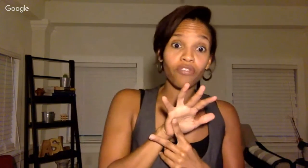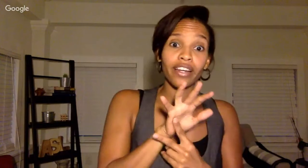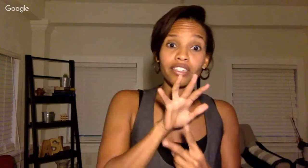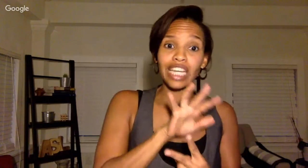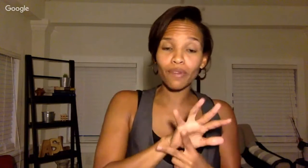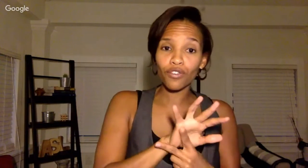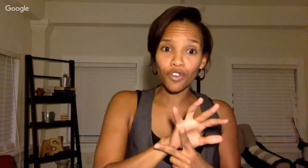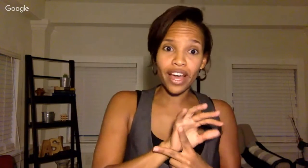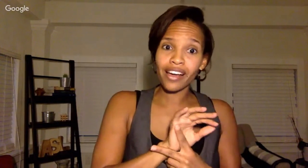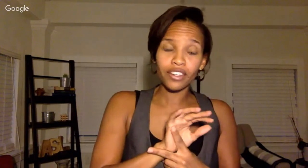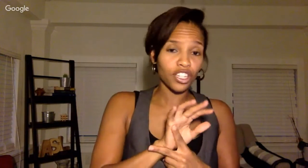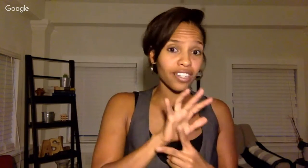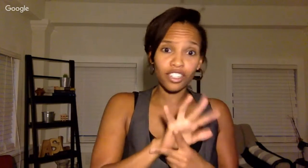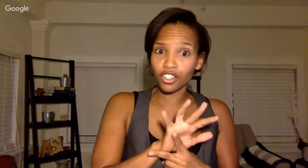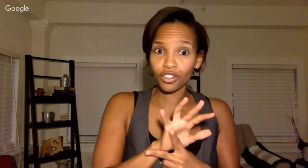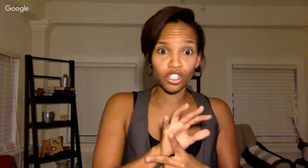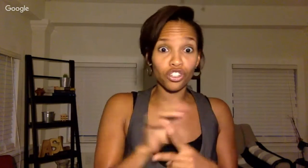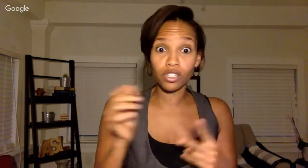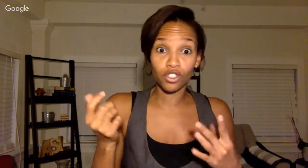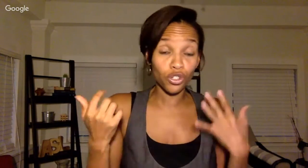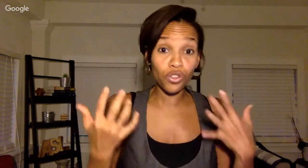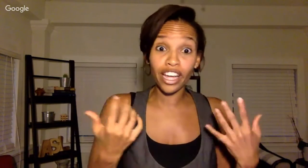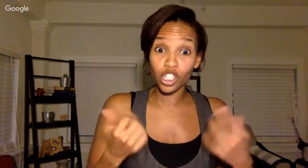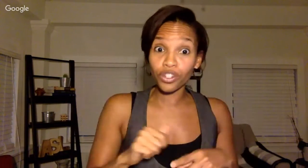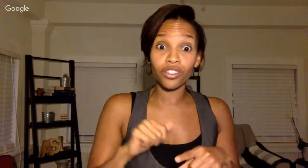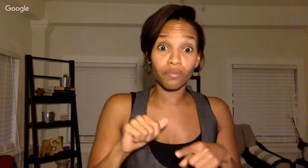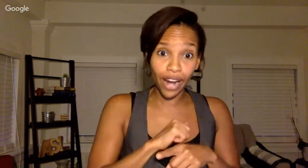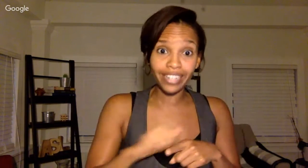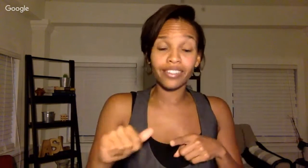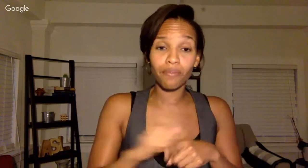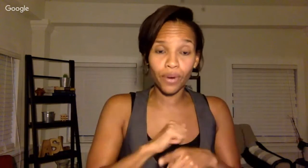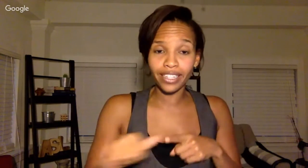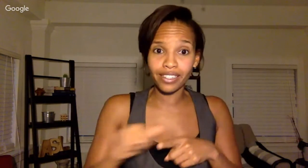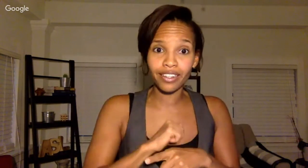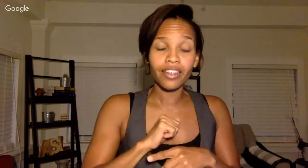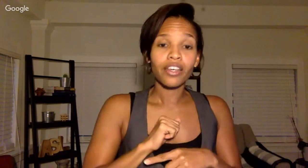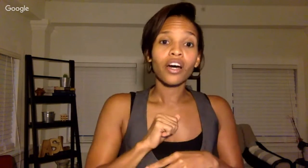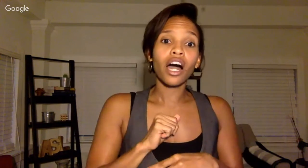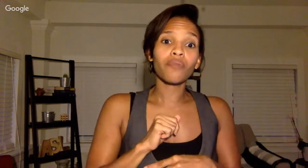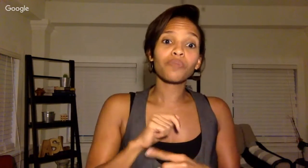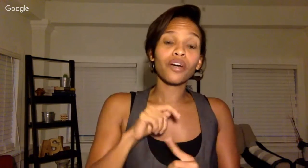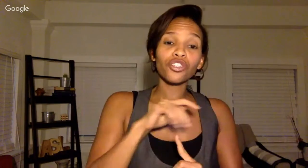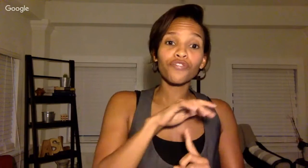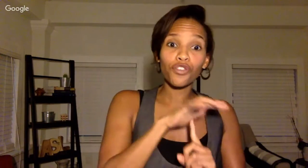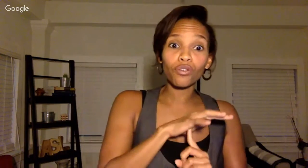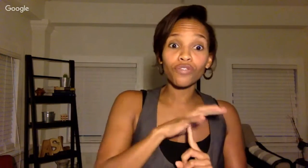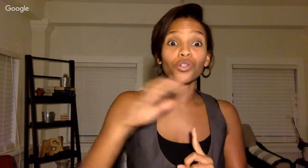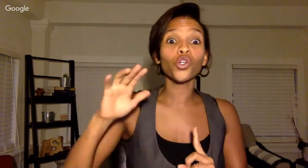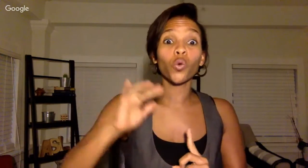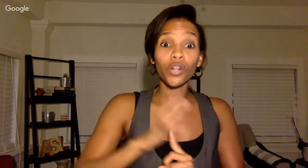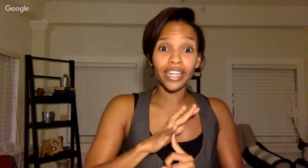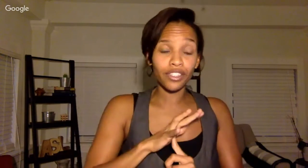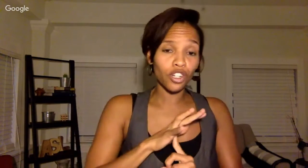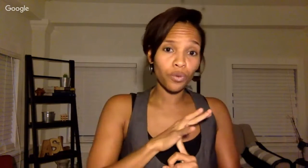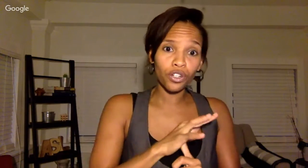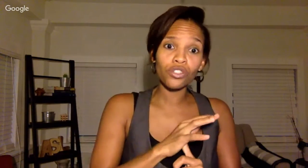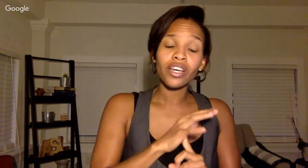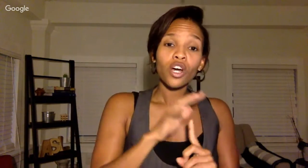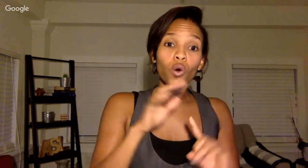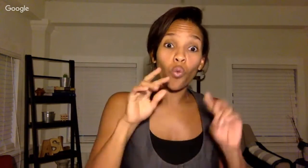provided a demo for that, it doesn't hurt to just do that drill and practice it. Especially for those of you who are working interpreters, watch